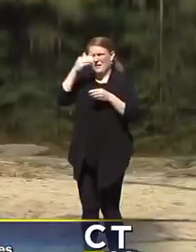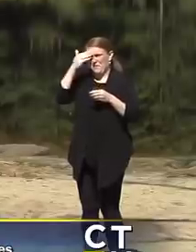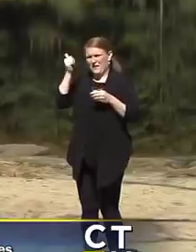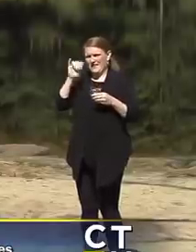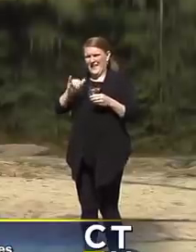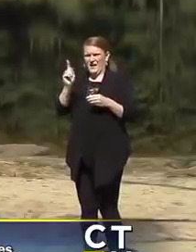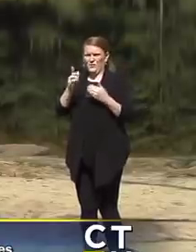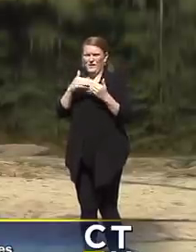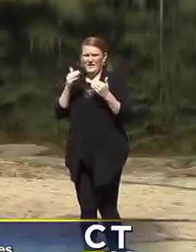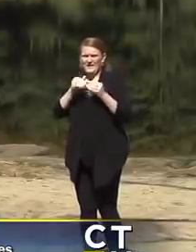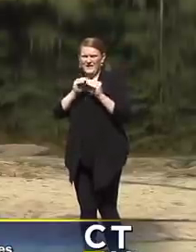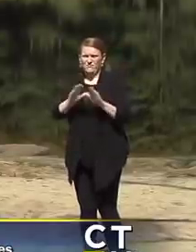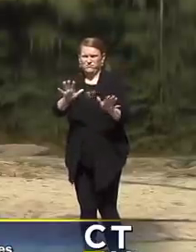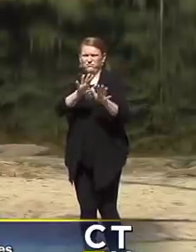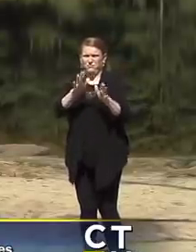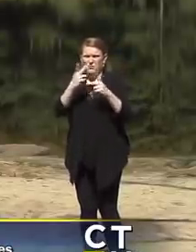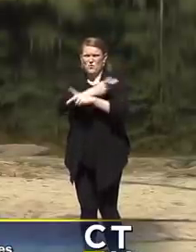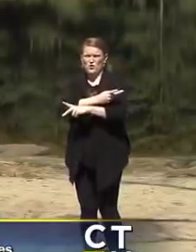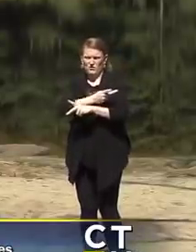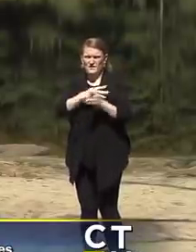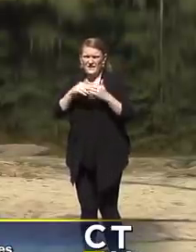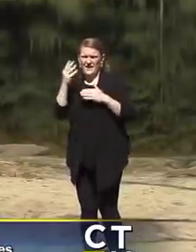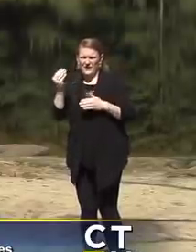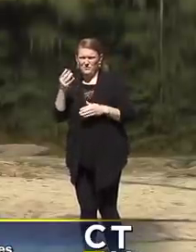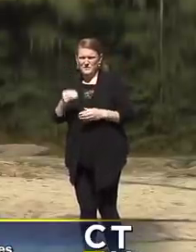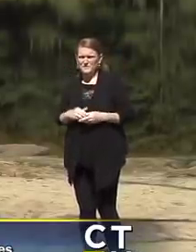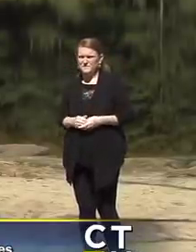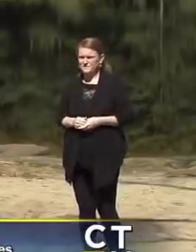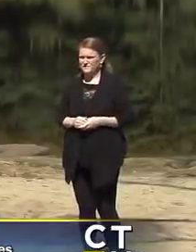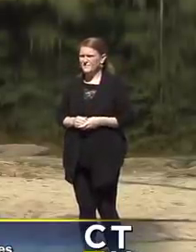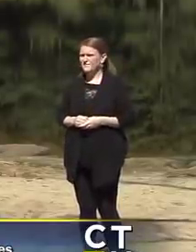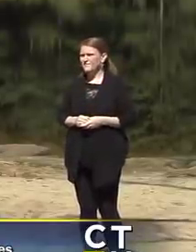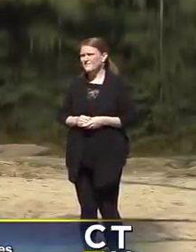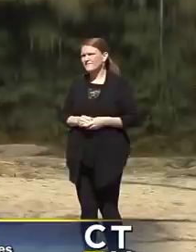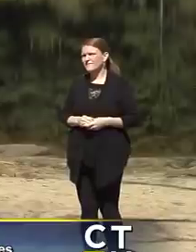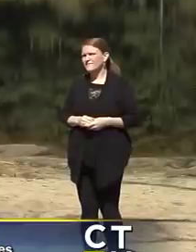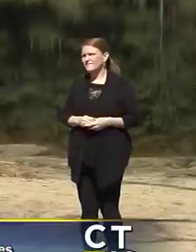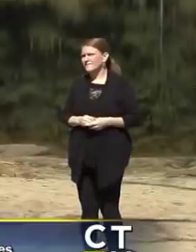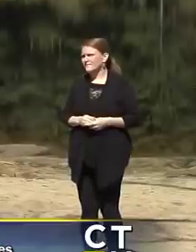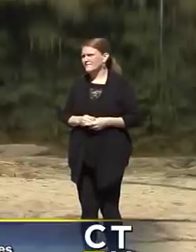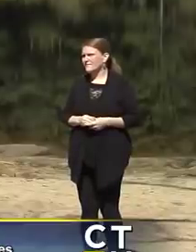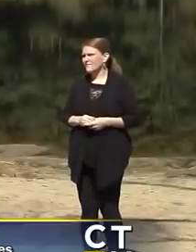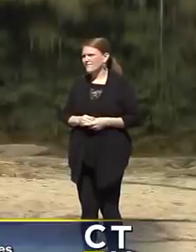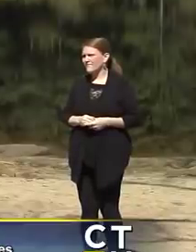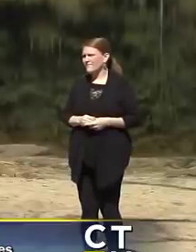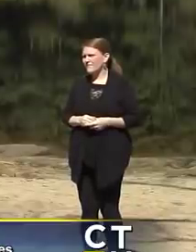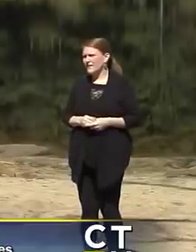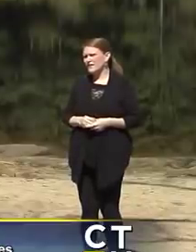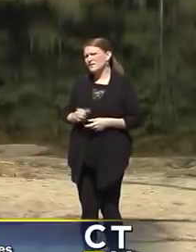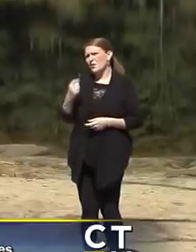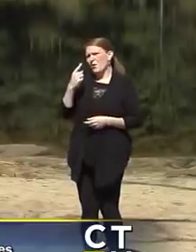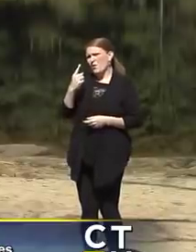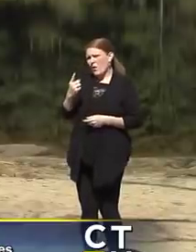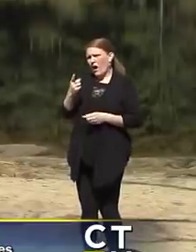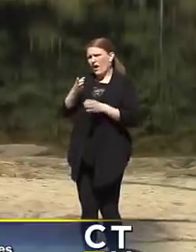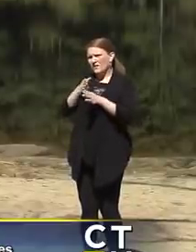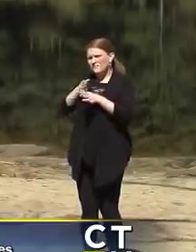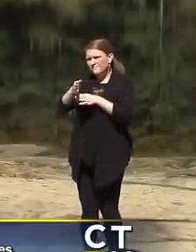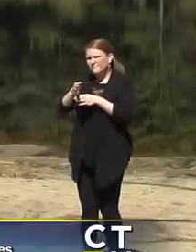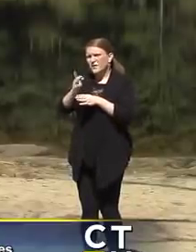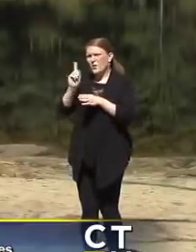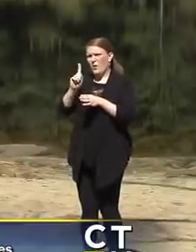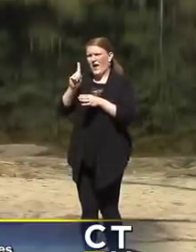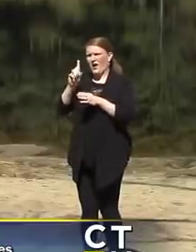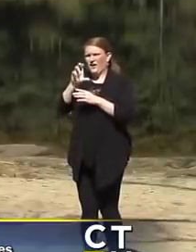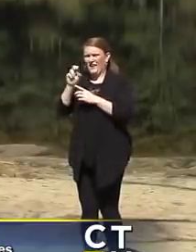most severe. One place Katie and I varied a little bit from our peers is we kept our parks